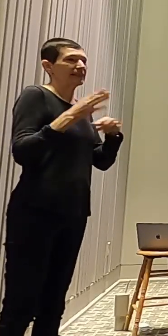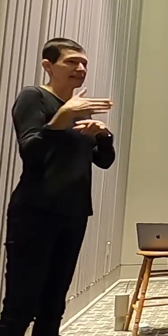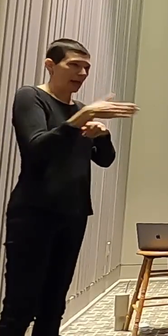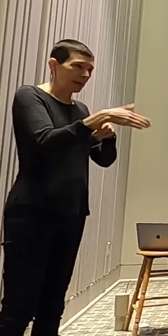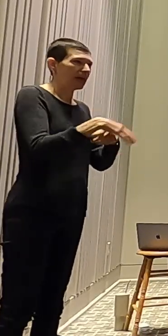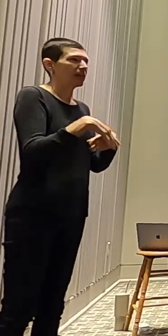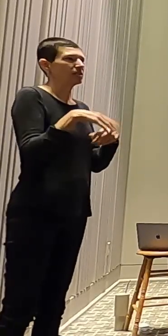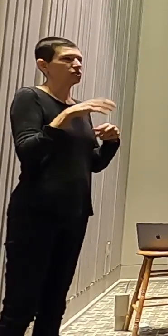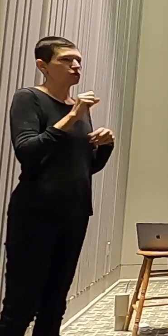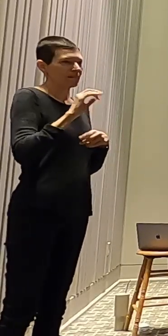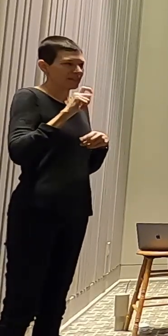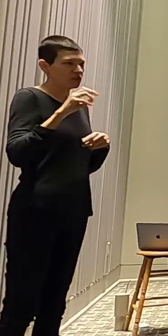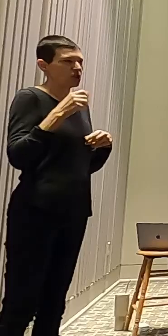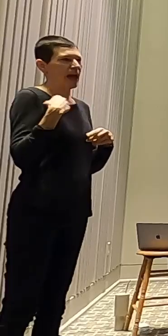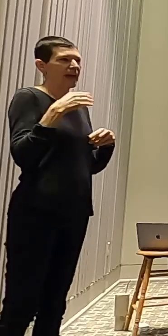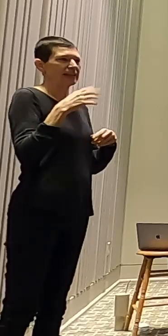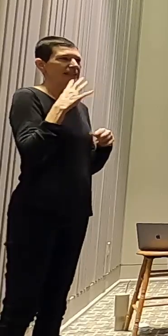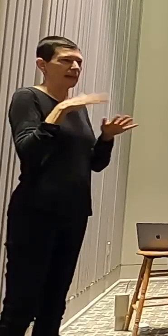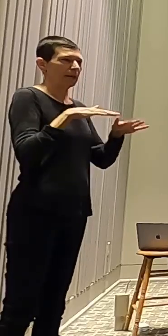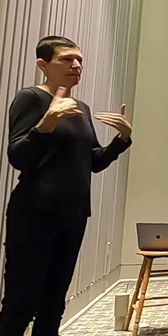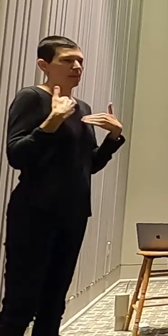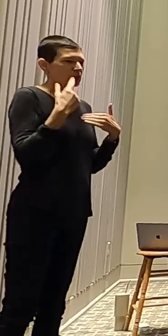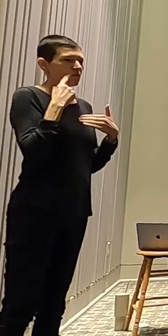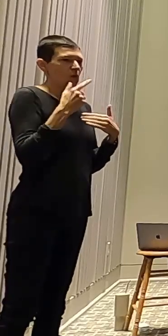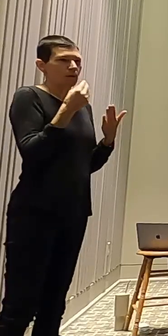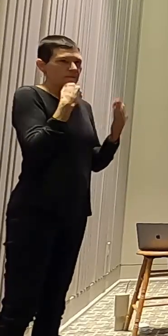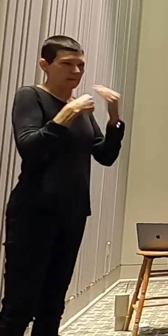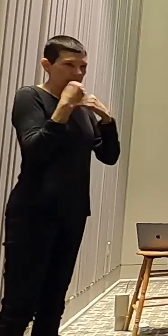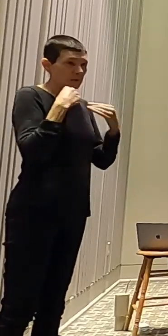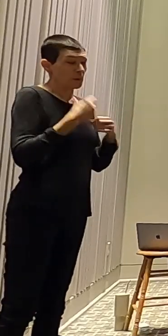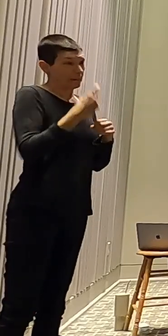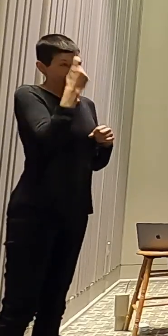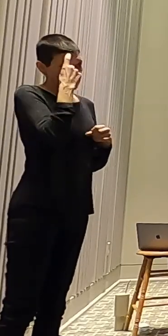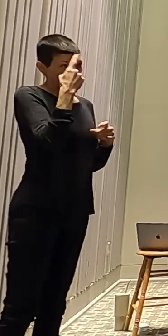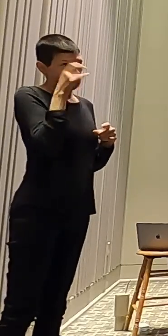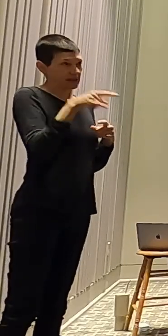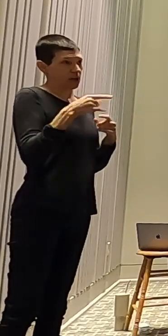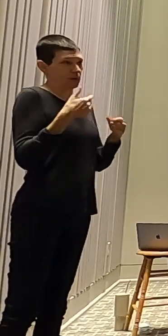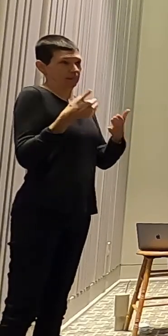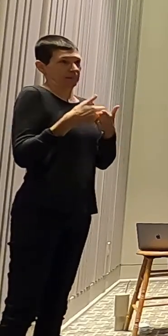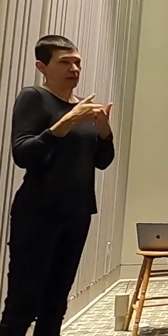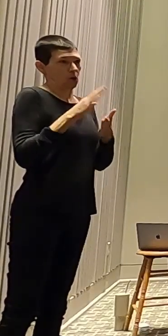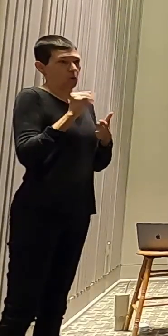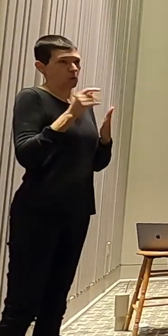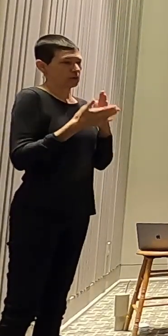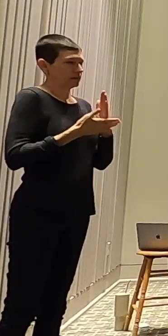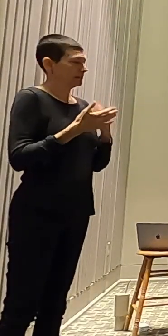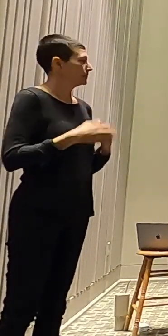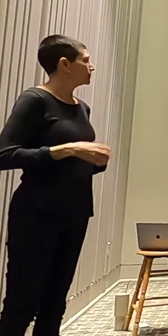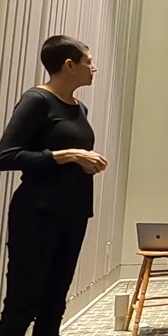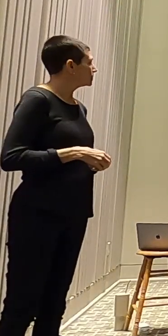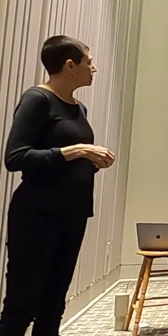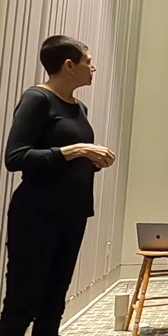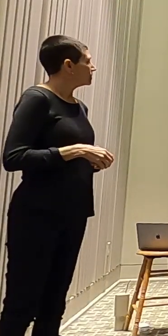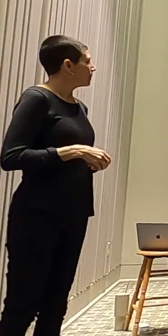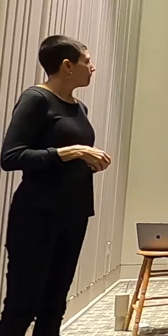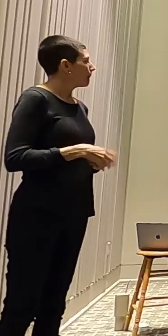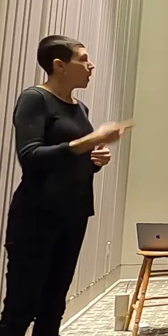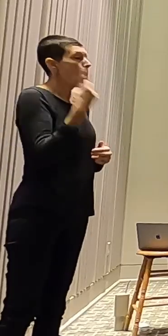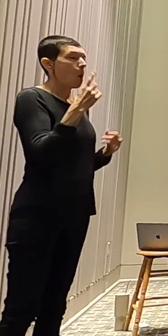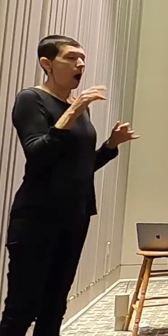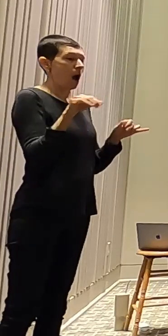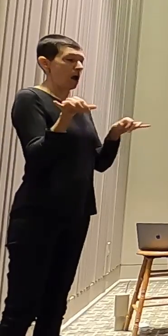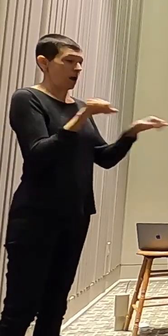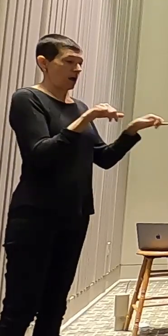sea mammals for sustenance, which would make a lot of sense considering they're right along the coast there. One of the